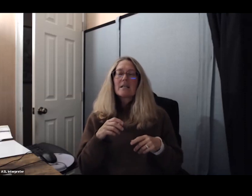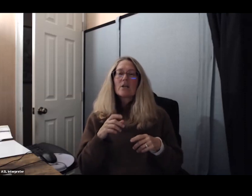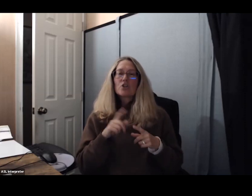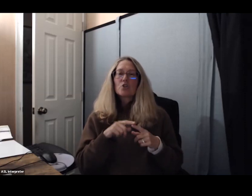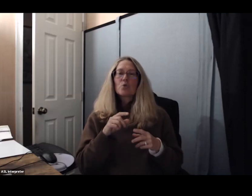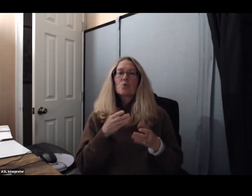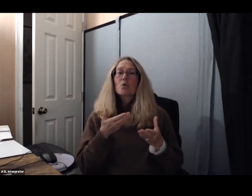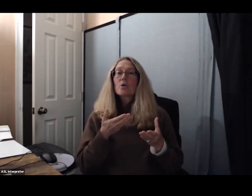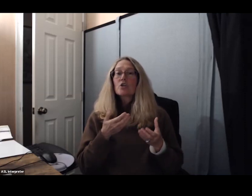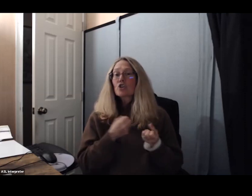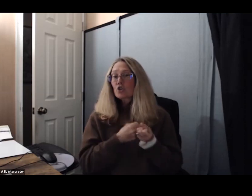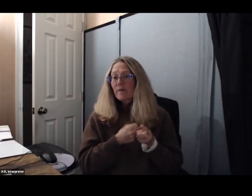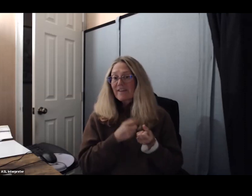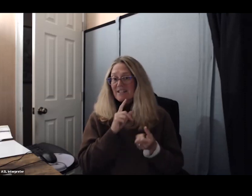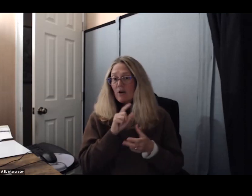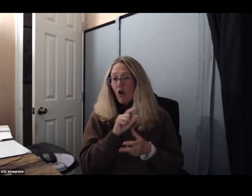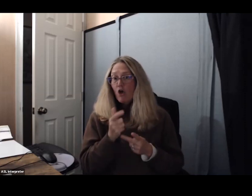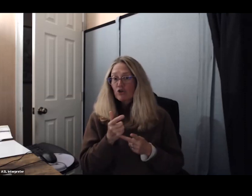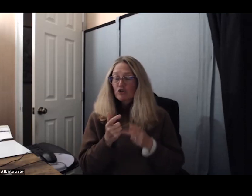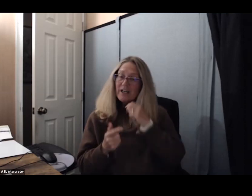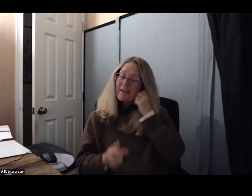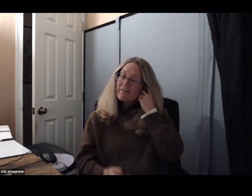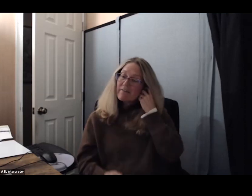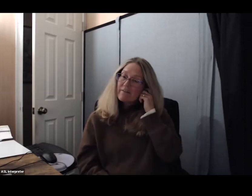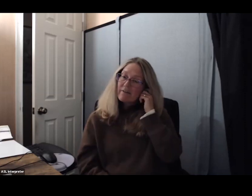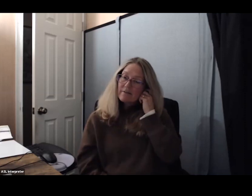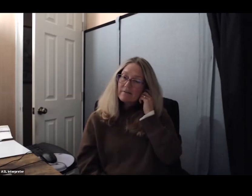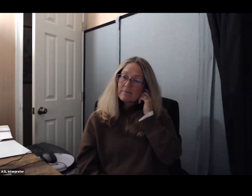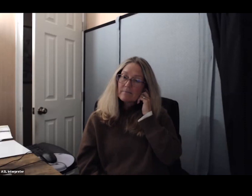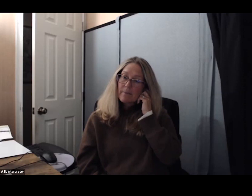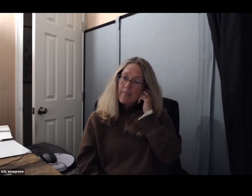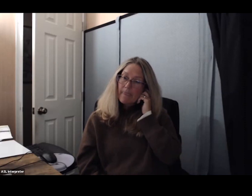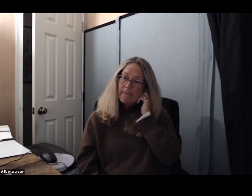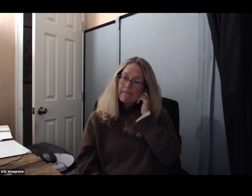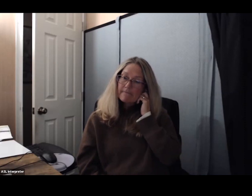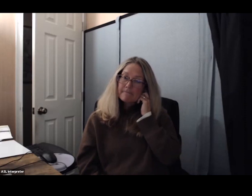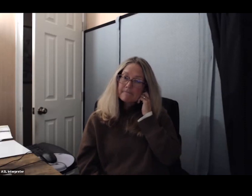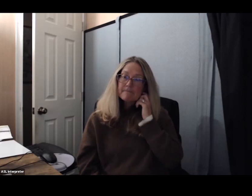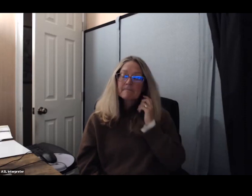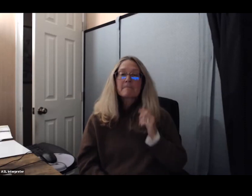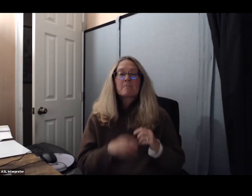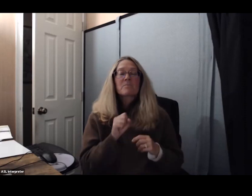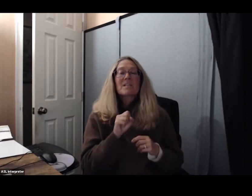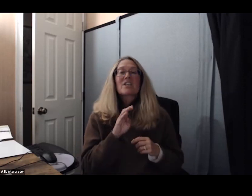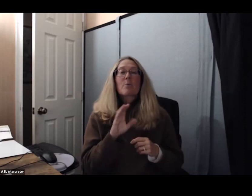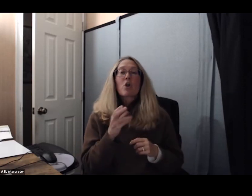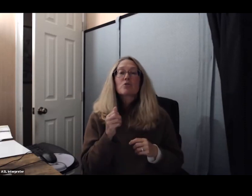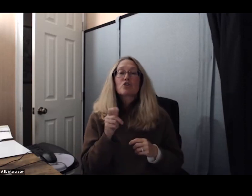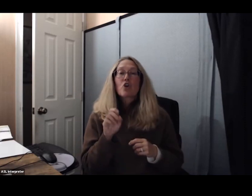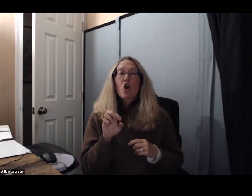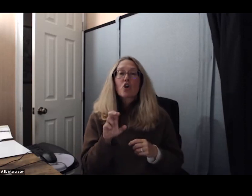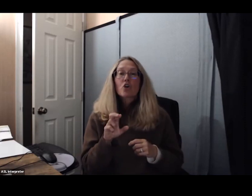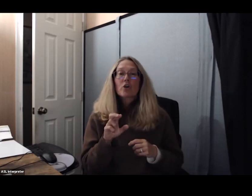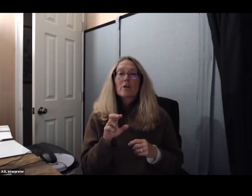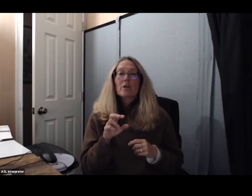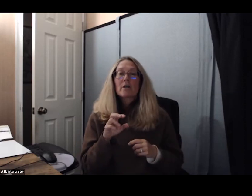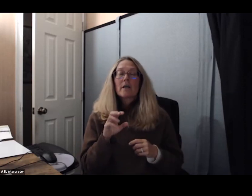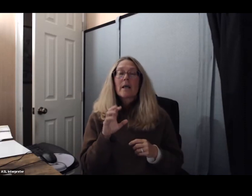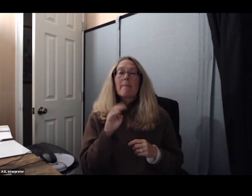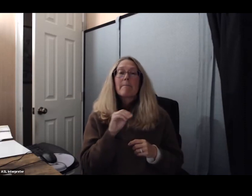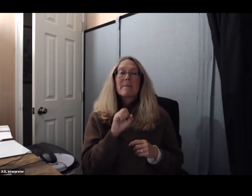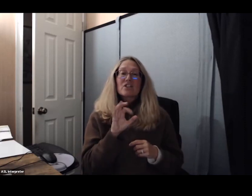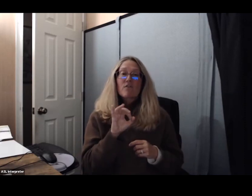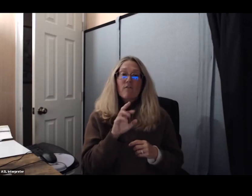alternate if there's any issues there. Okay, awesome. And then the Santa Barbara Charter School, Ms. Ford was the rep and